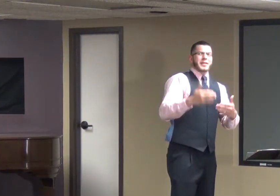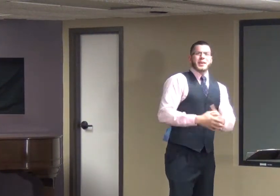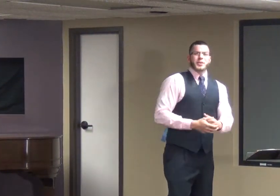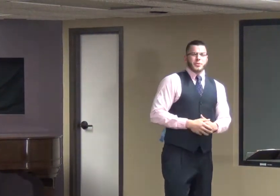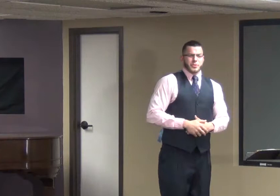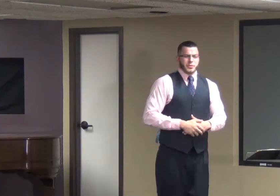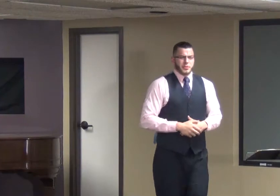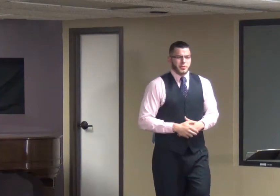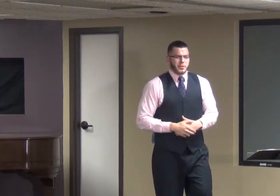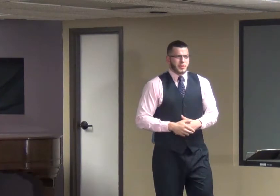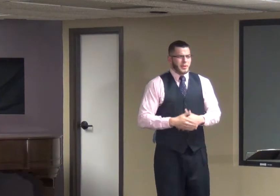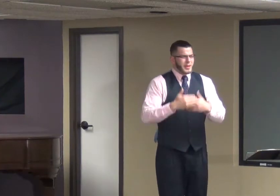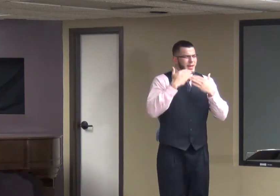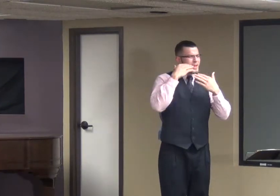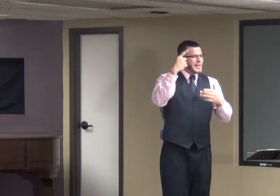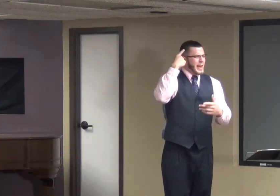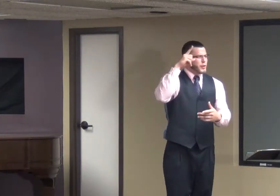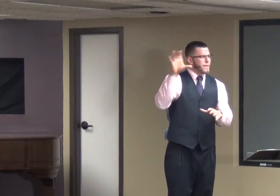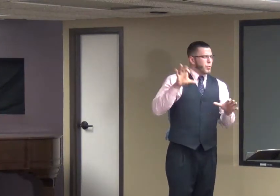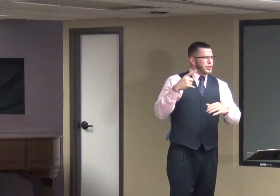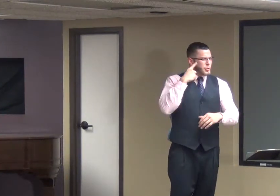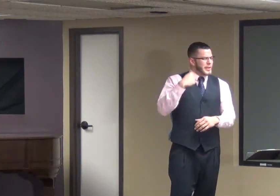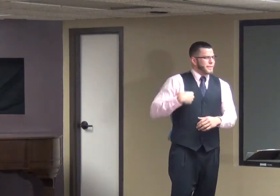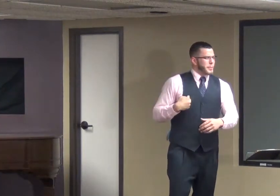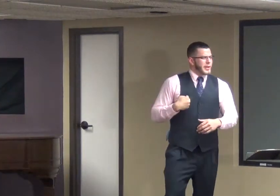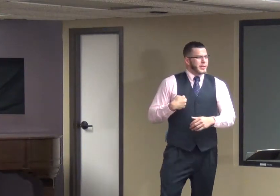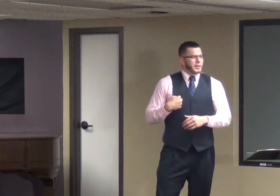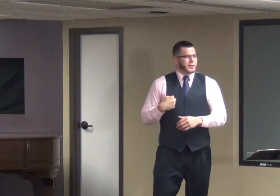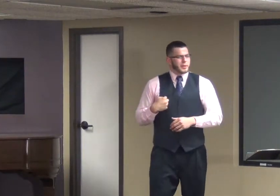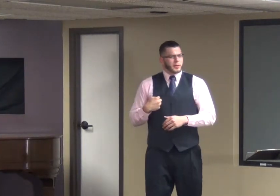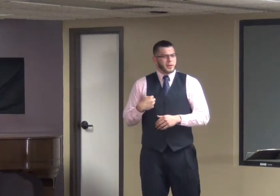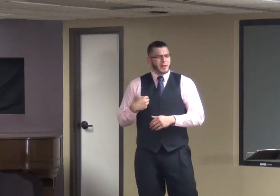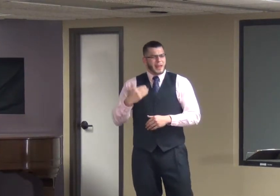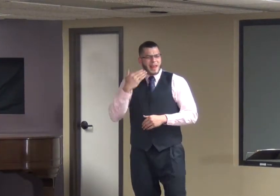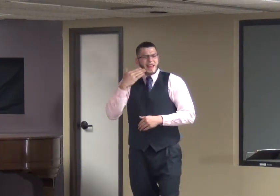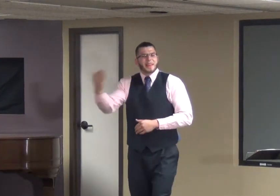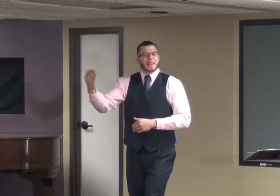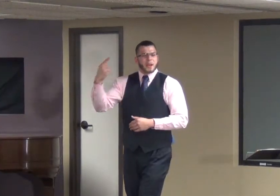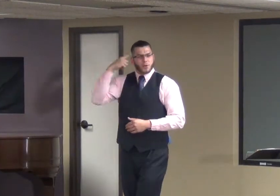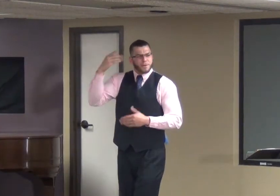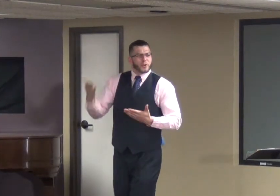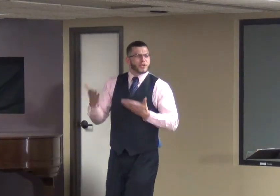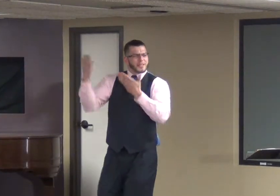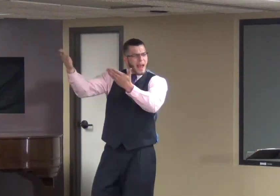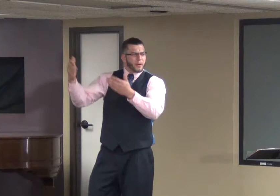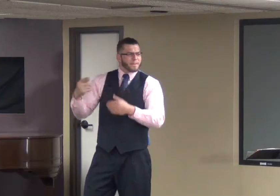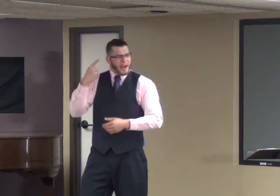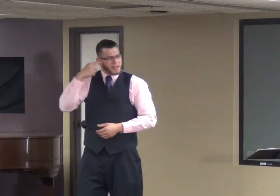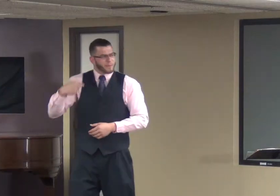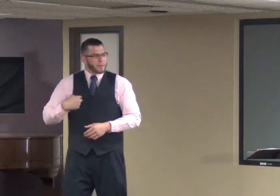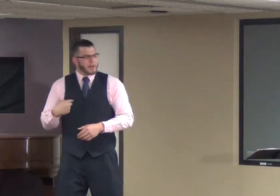thank you. Thank you for what you did for me. Thank you for your sacrifice for me.